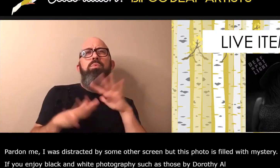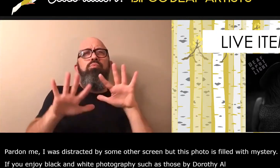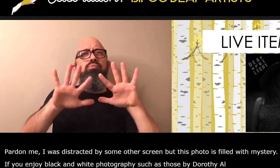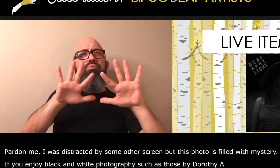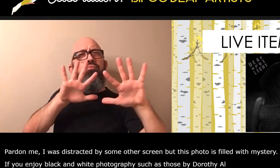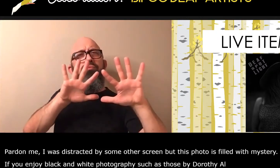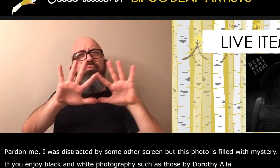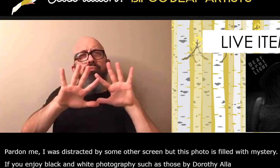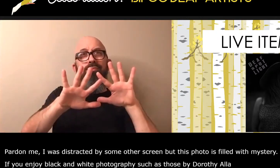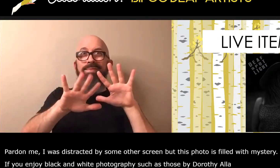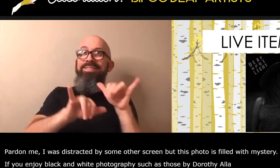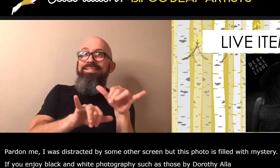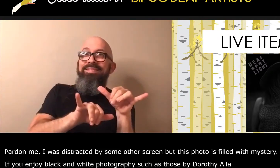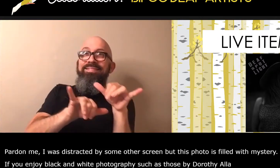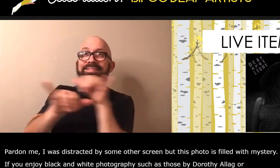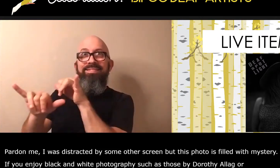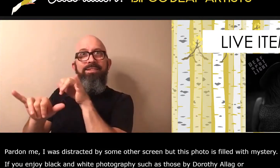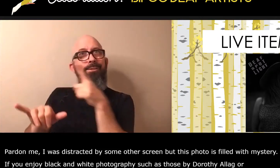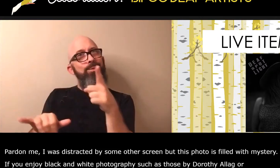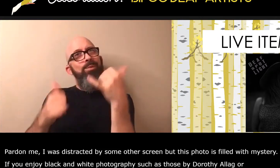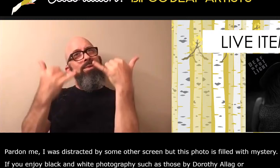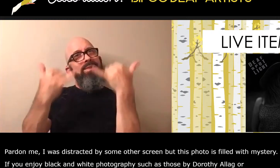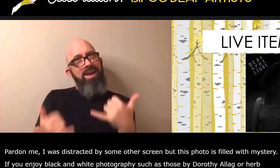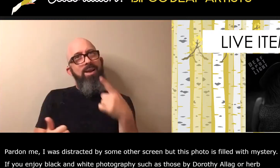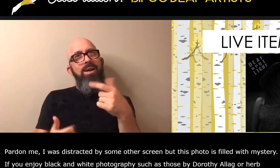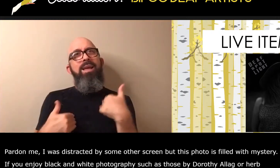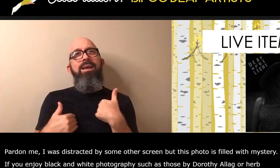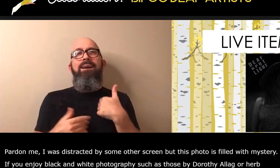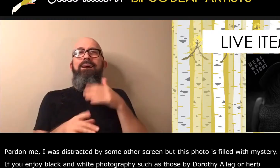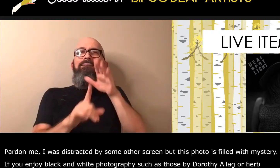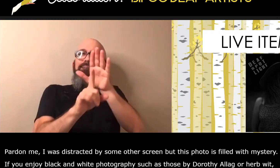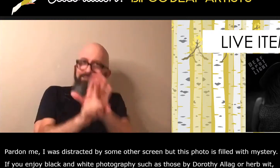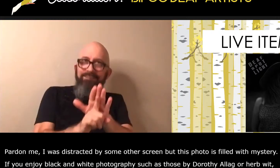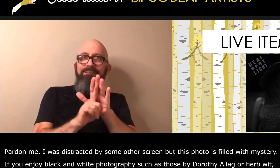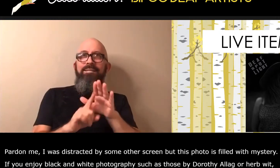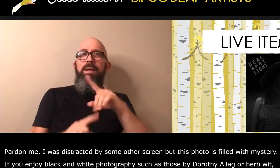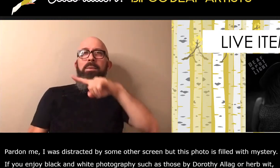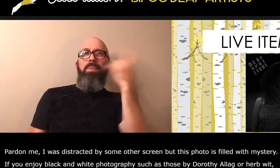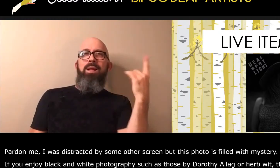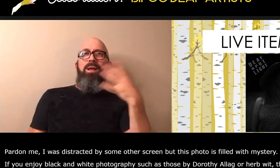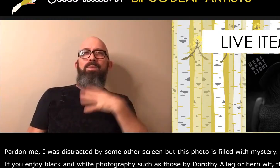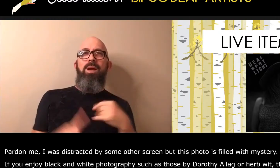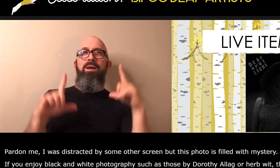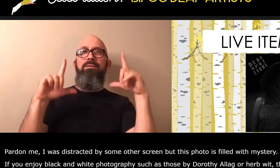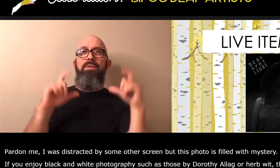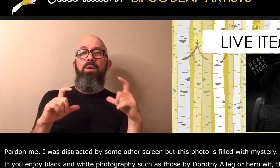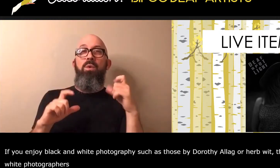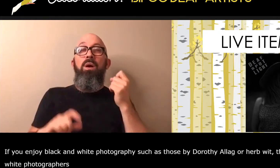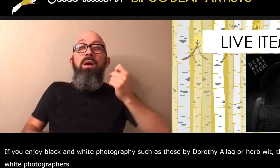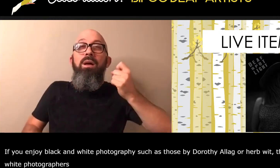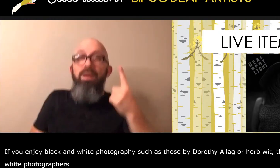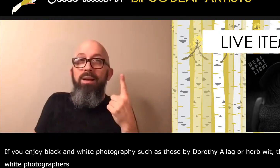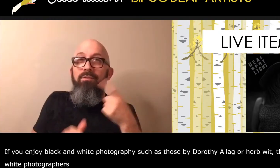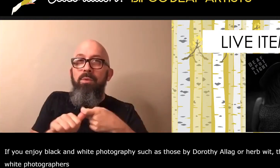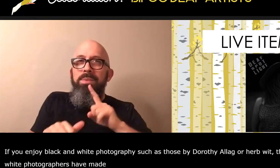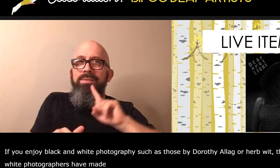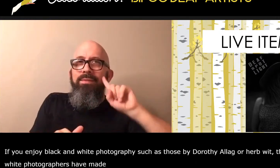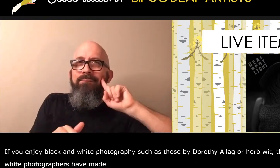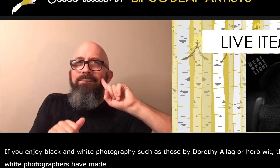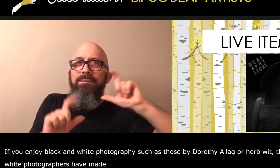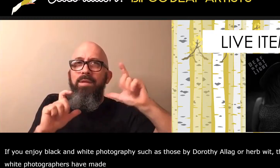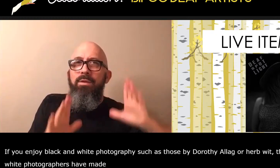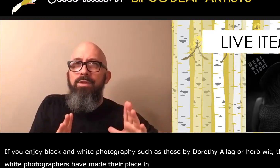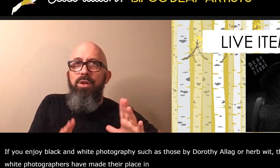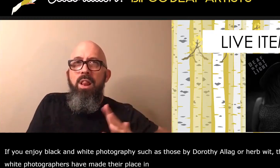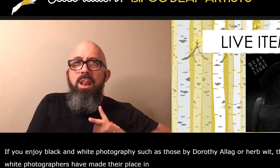these famous black and white photographers have made their place in art history. And here we have a black and